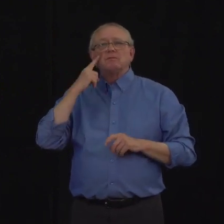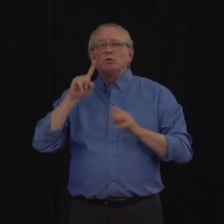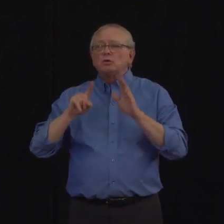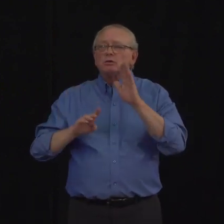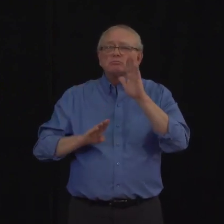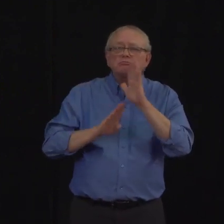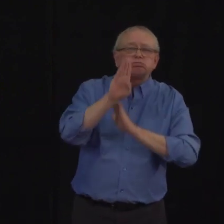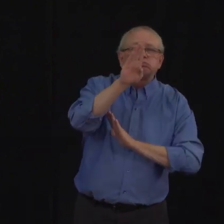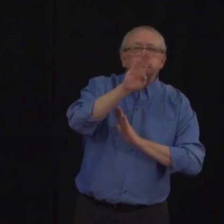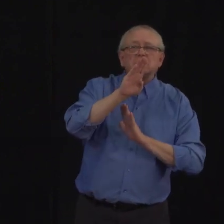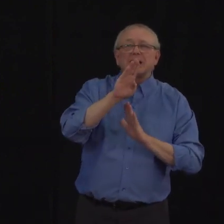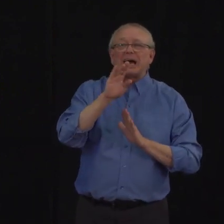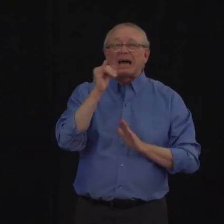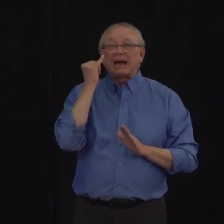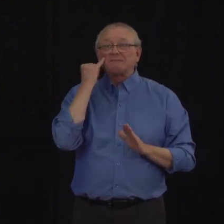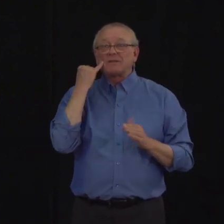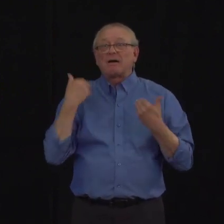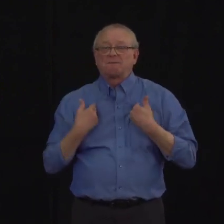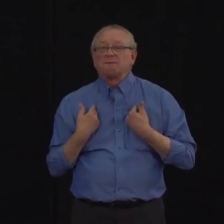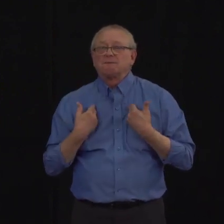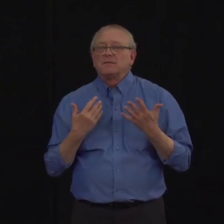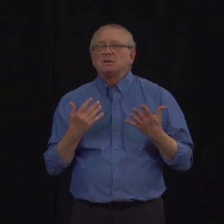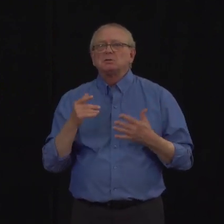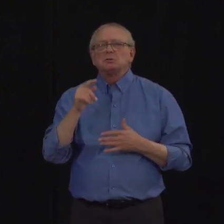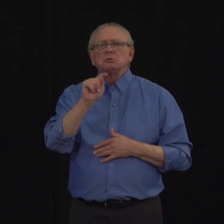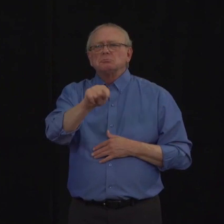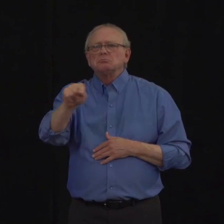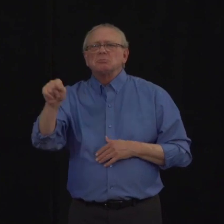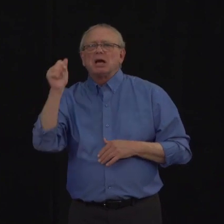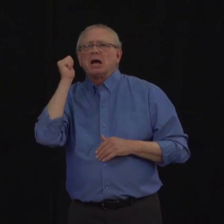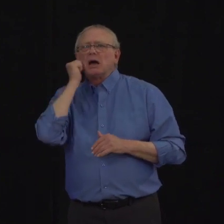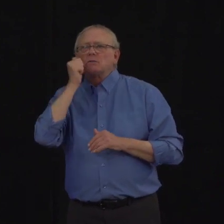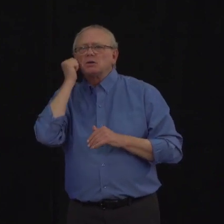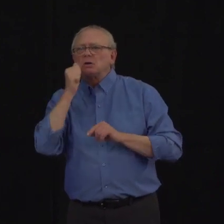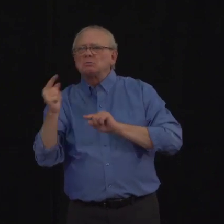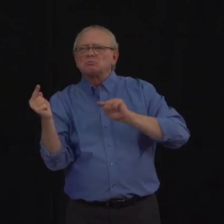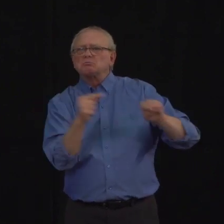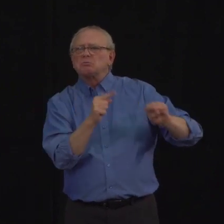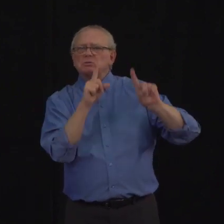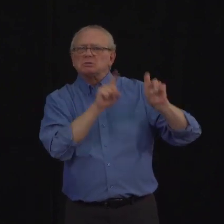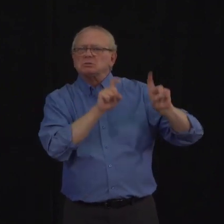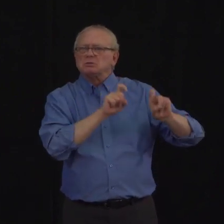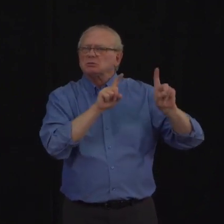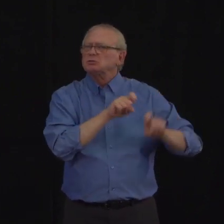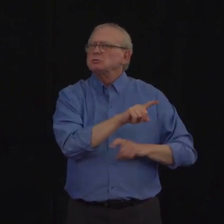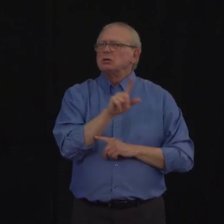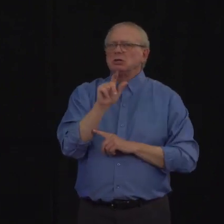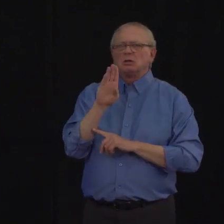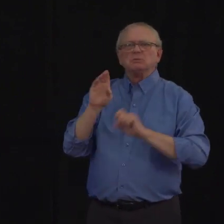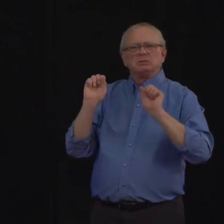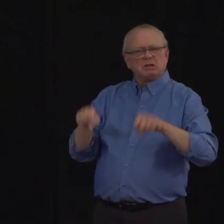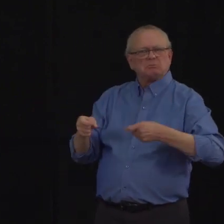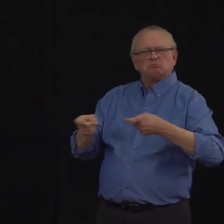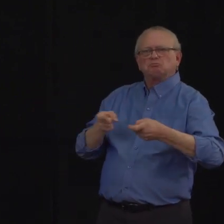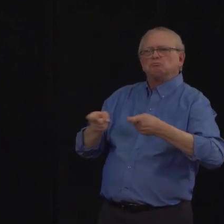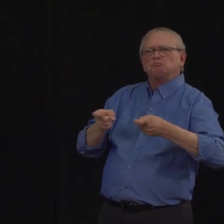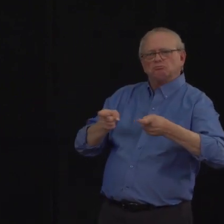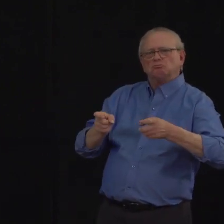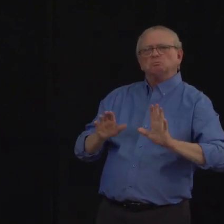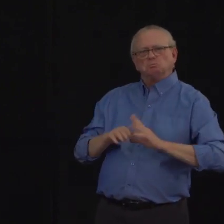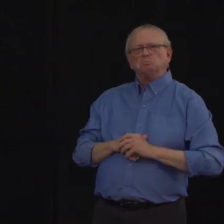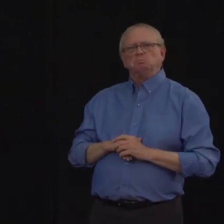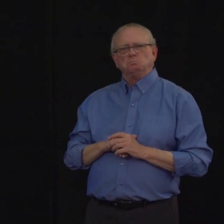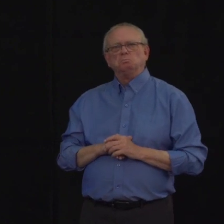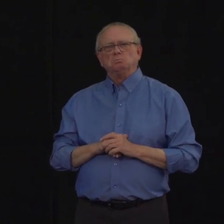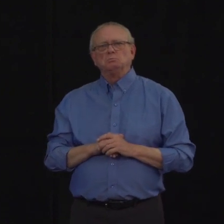in demand, and so we have that available. With respect to contact tracers, our teams in Alberta Health Services have been able to